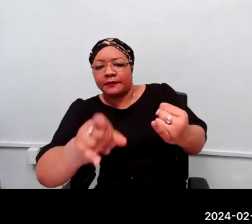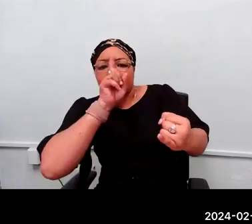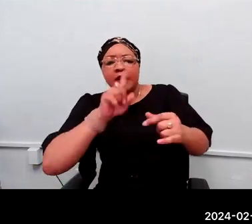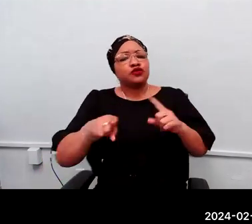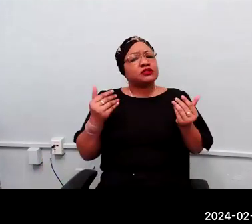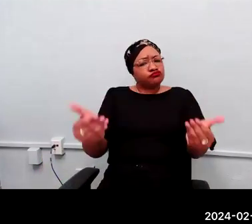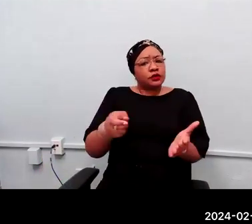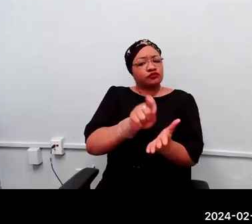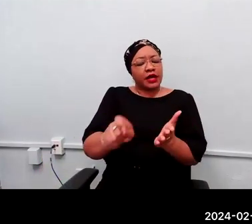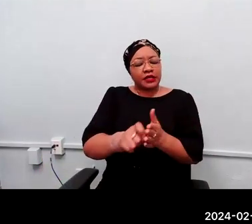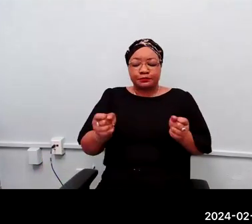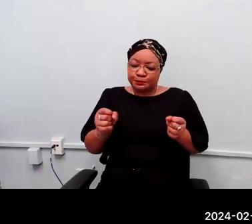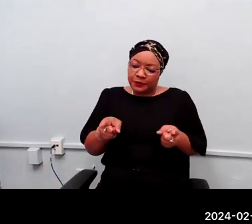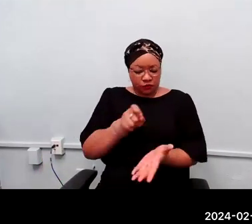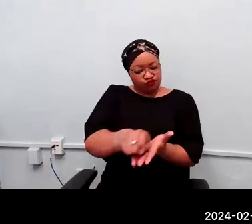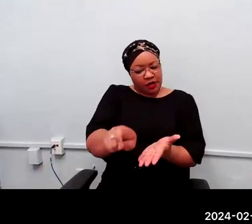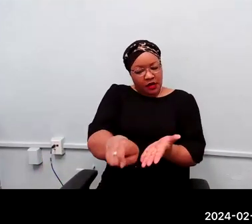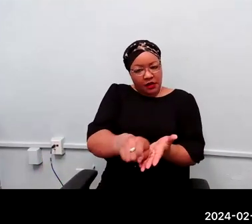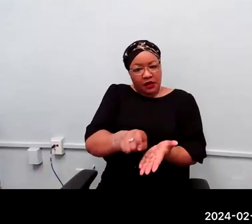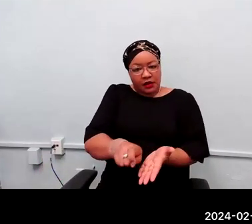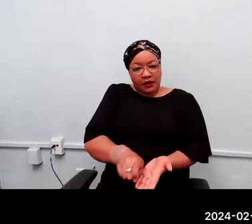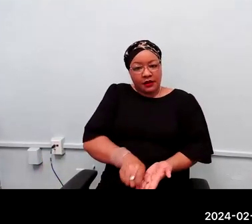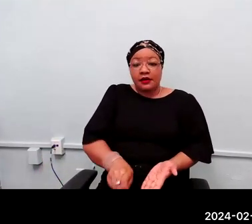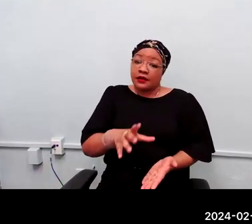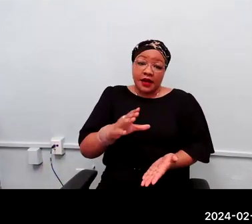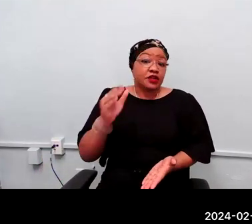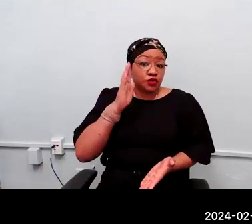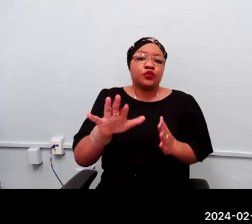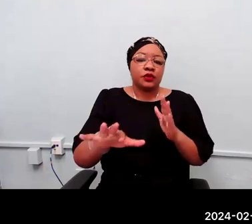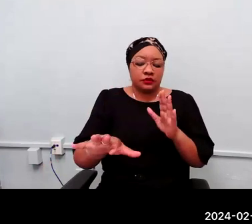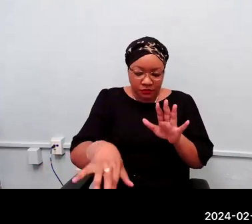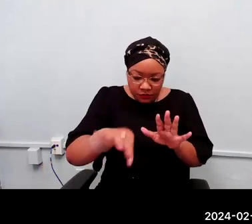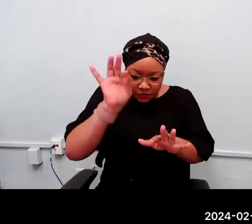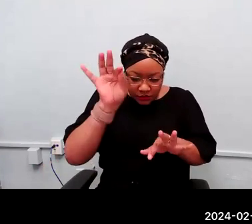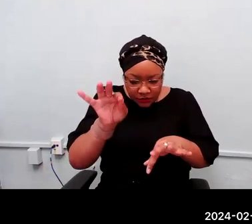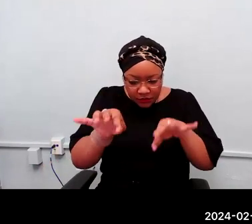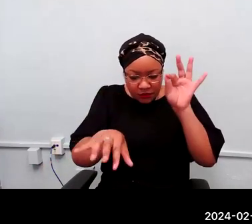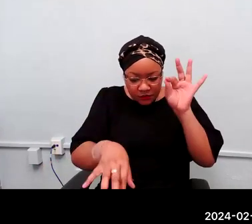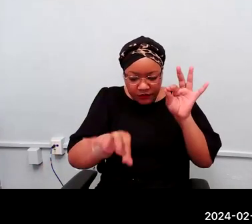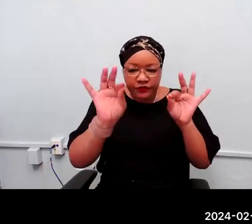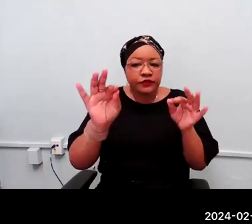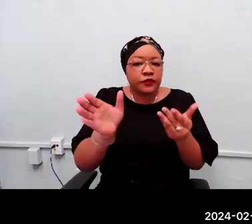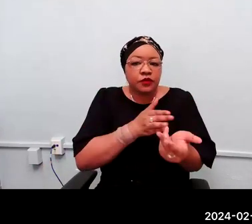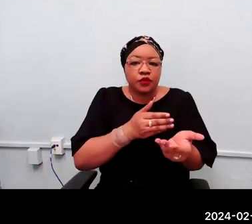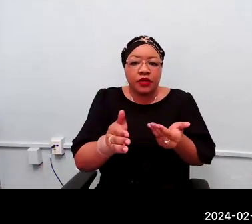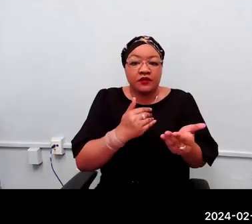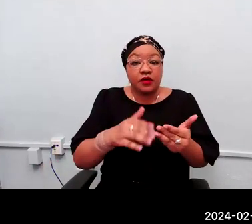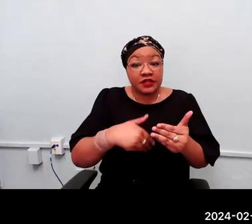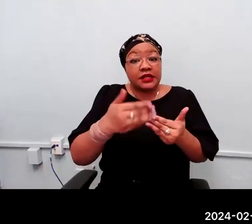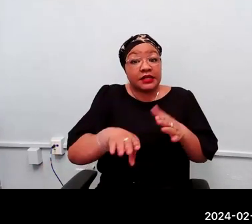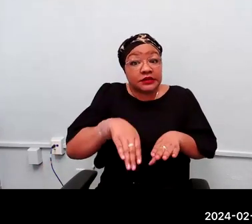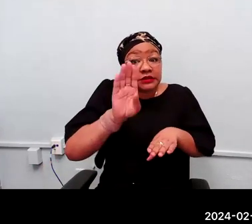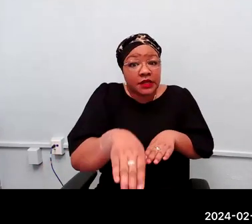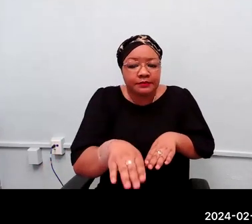start stream of consciousness writing, and then you'll get from that, you know, whatever next has to happen.